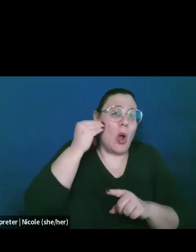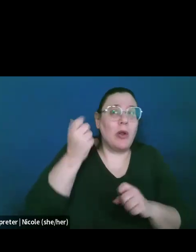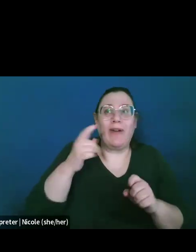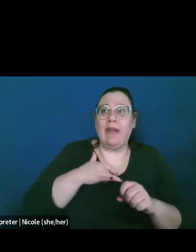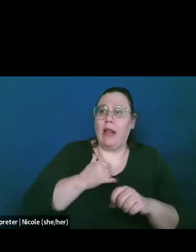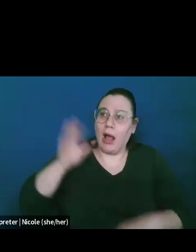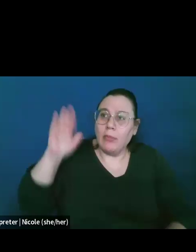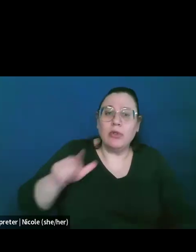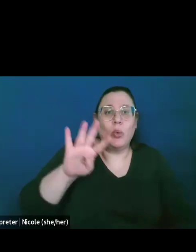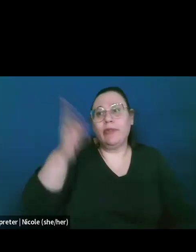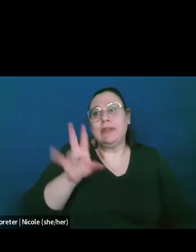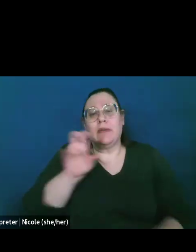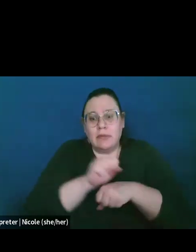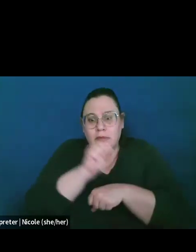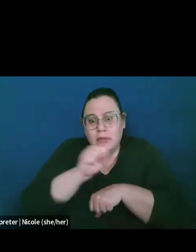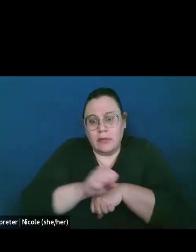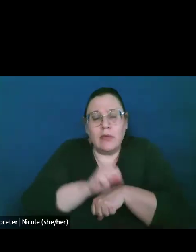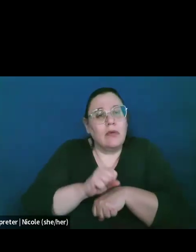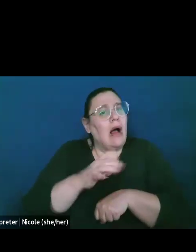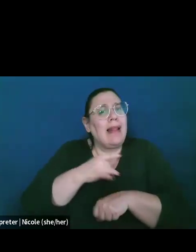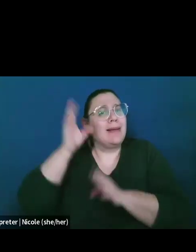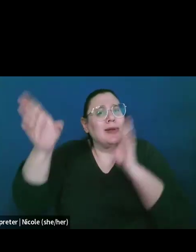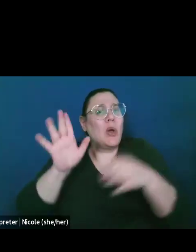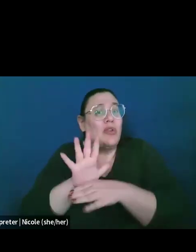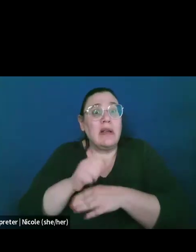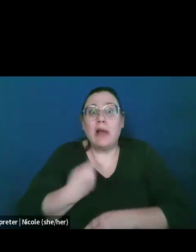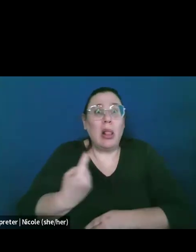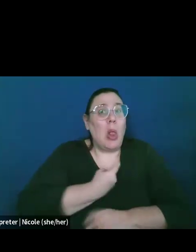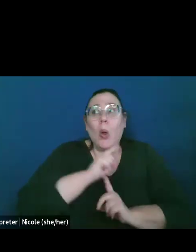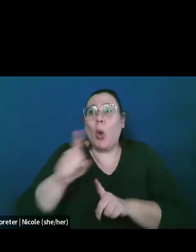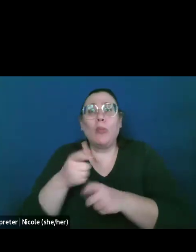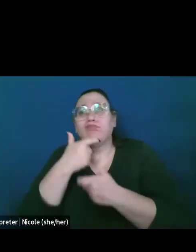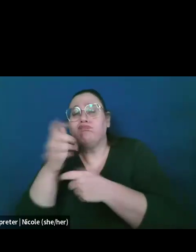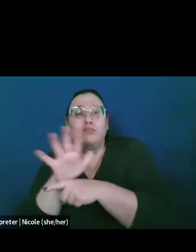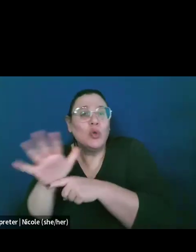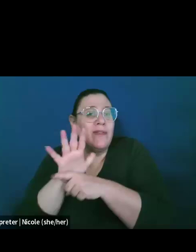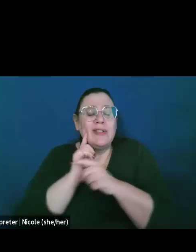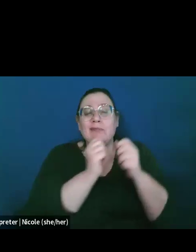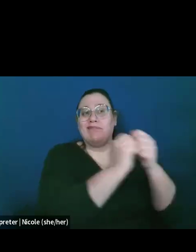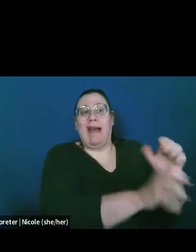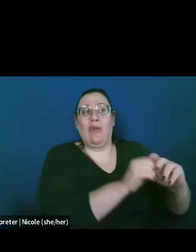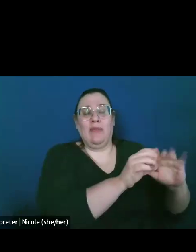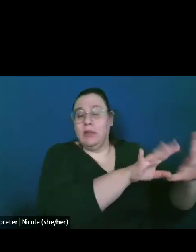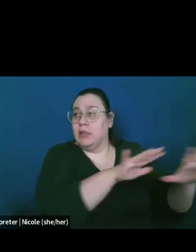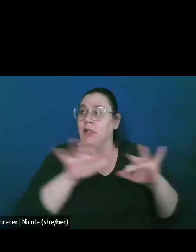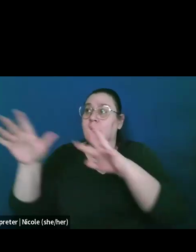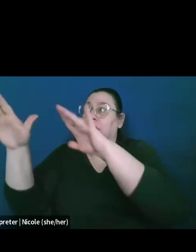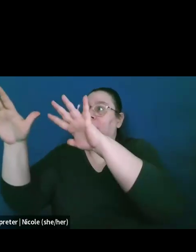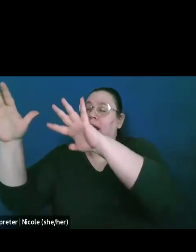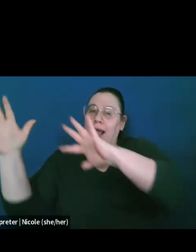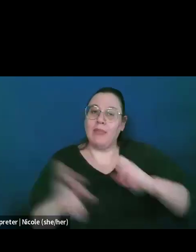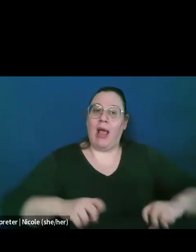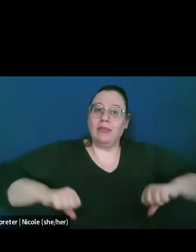important. I just feel like to go to the movies. I love going to the movies by myself and just kind of getting out of that space a little bit. And I always come back more